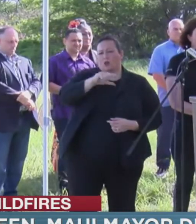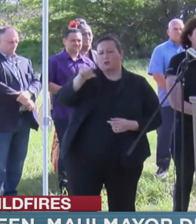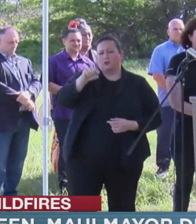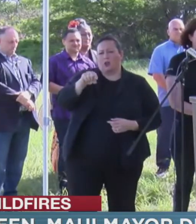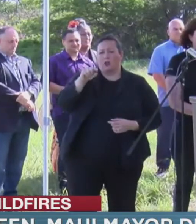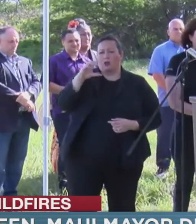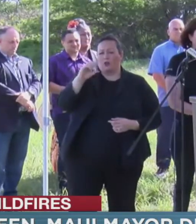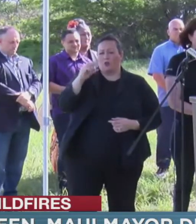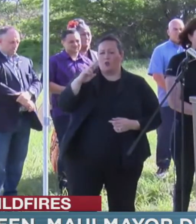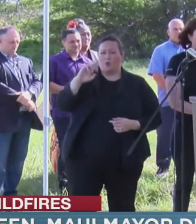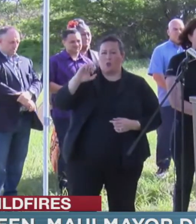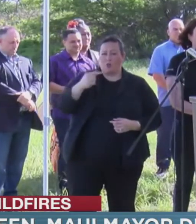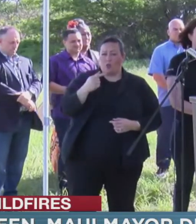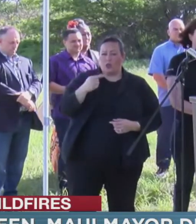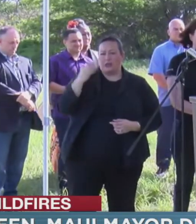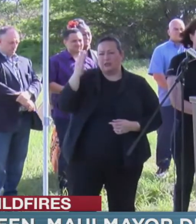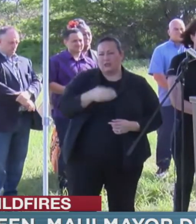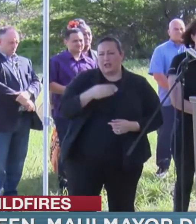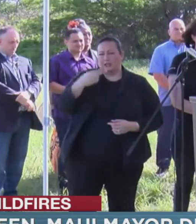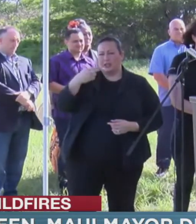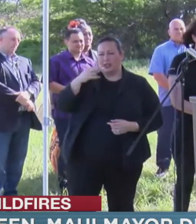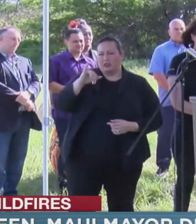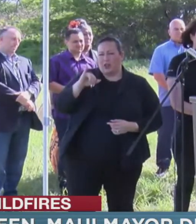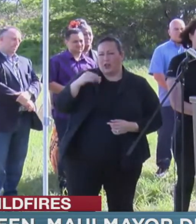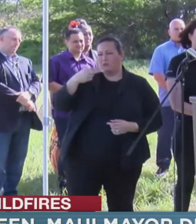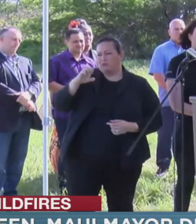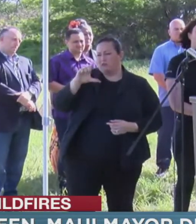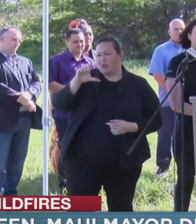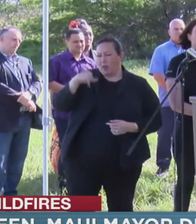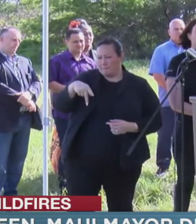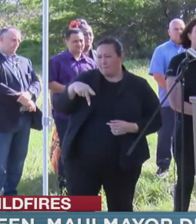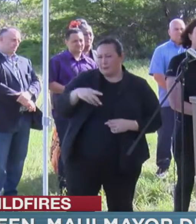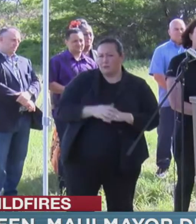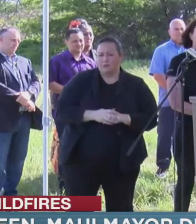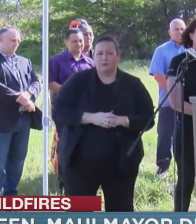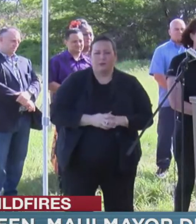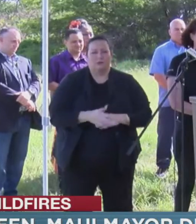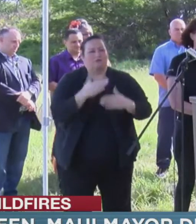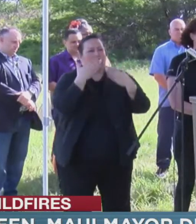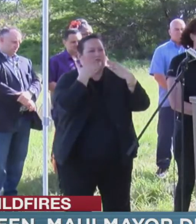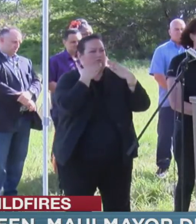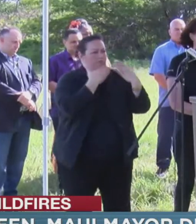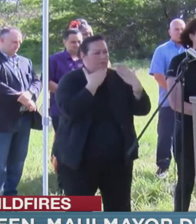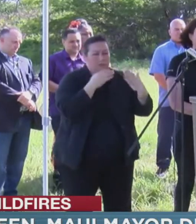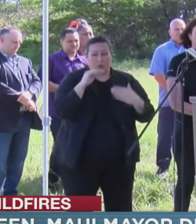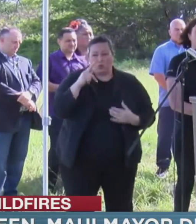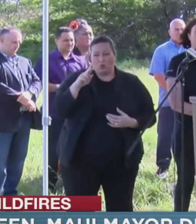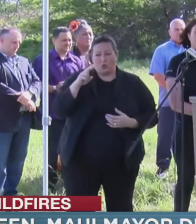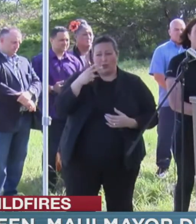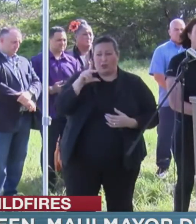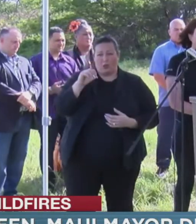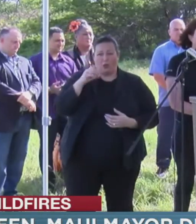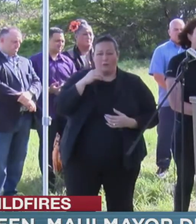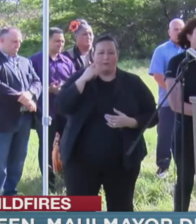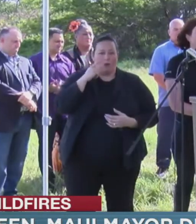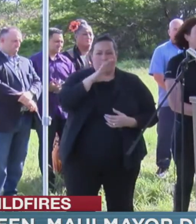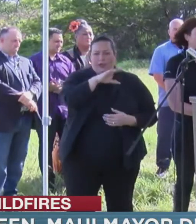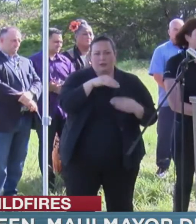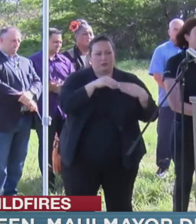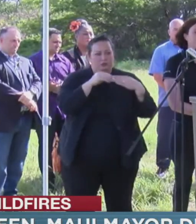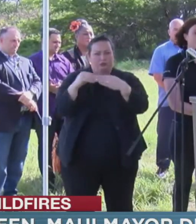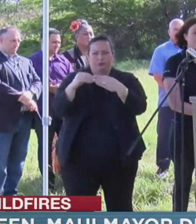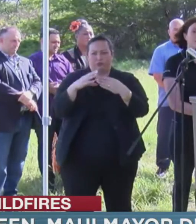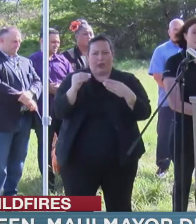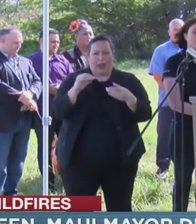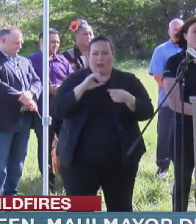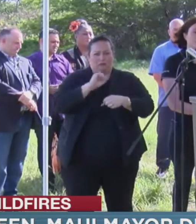redcross.org/HI-help. And I want to give a final thank you to Kuhio for his strategic and thoughtful collaboration on this project. Mahalo, and it's